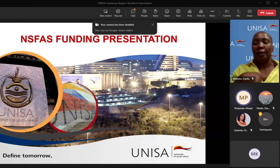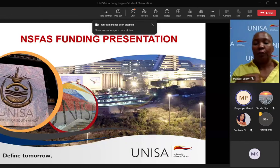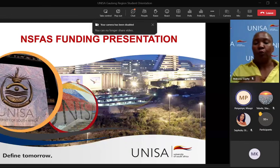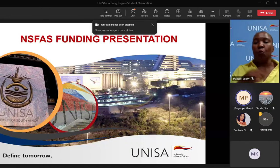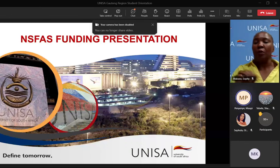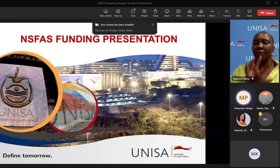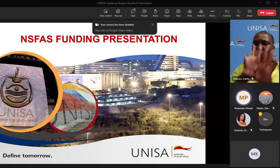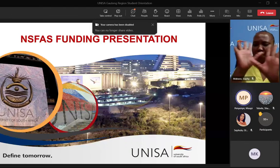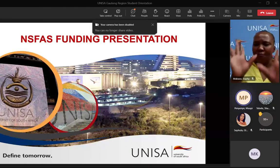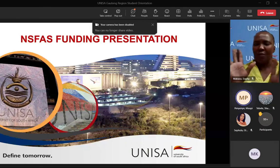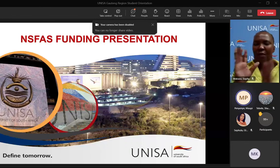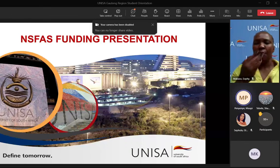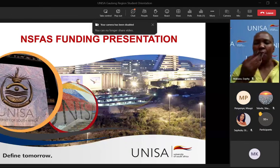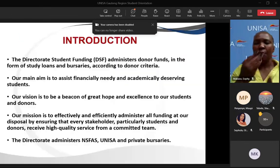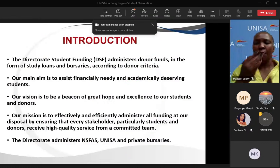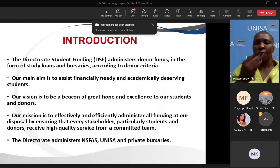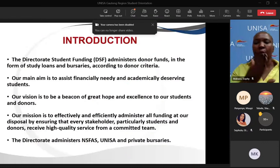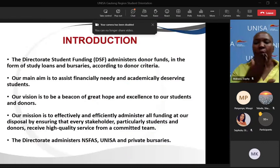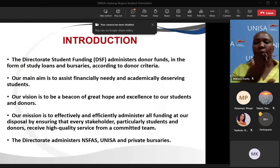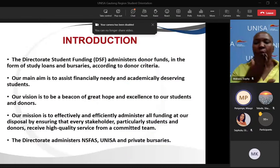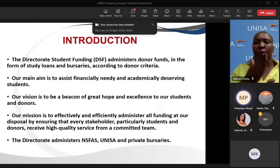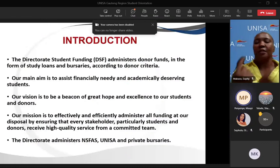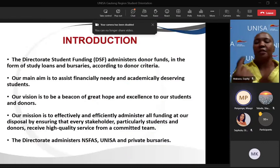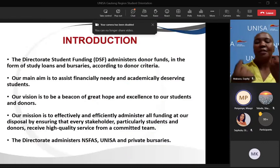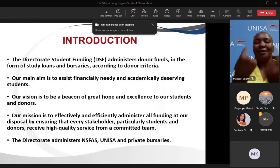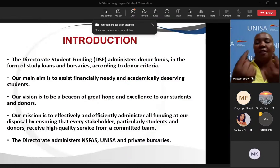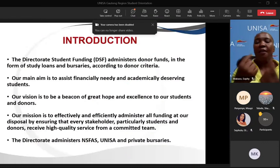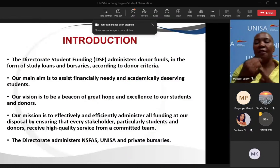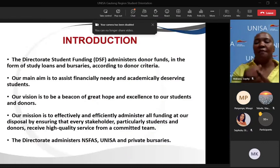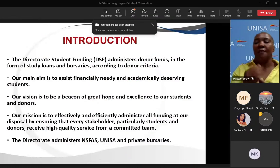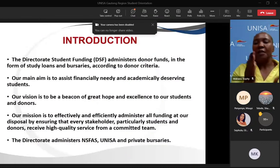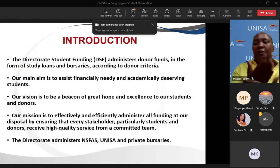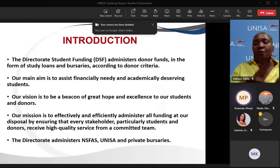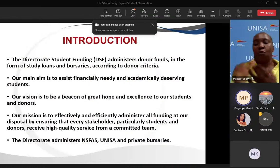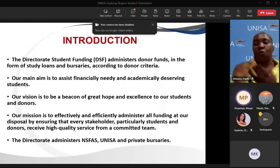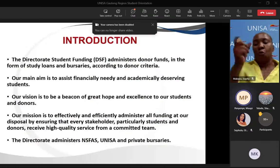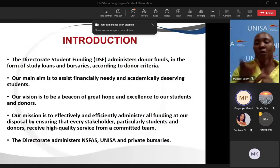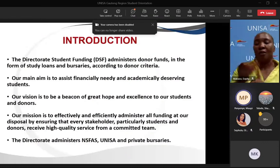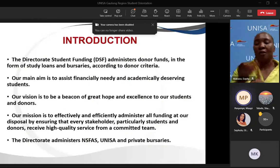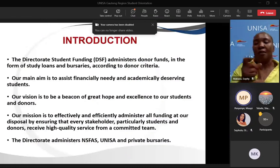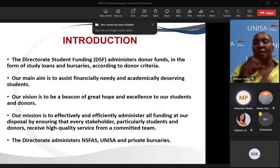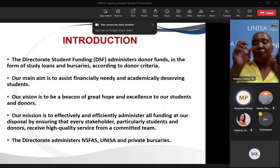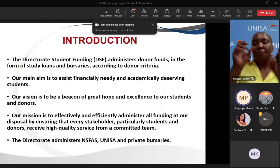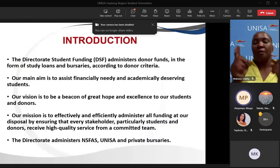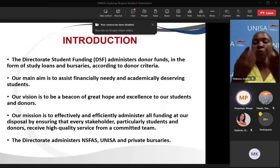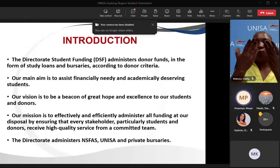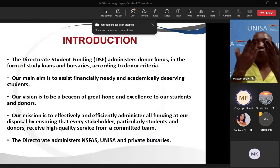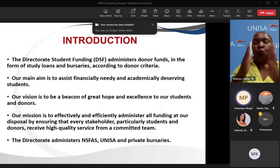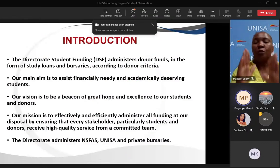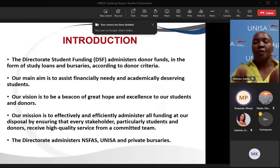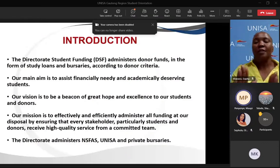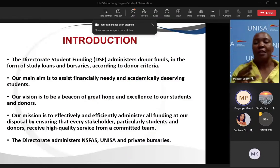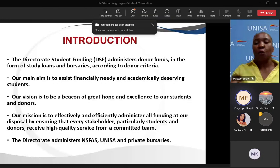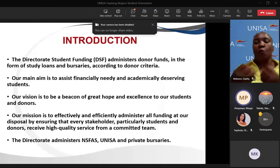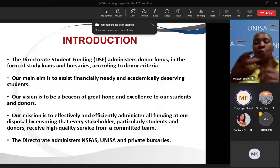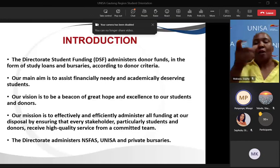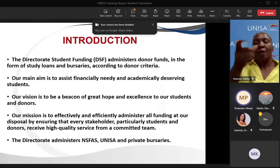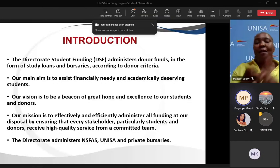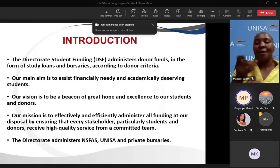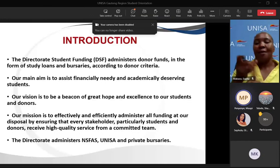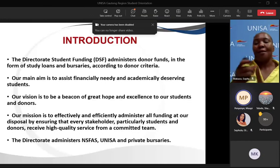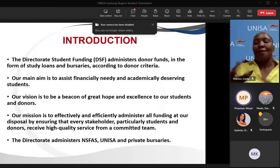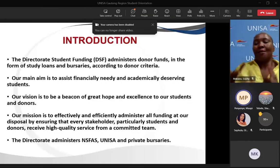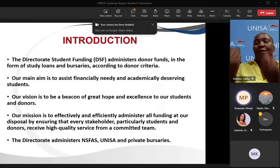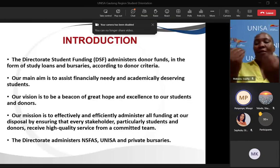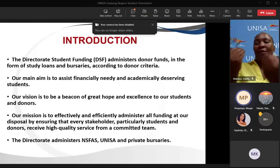ensuring that if every stakeholder particularly students and donors receive